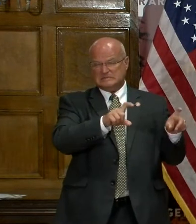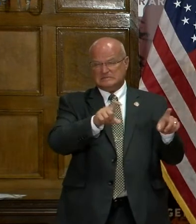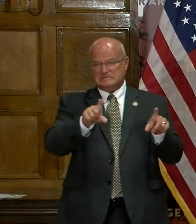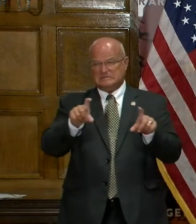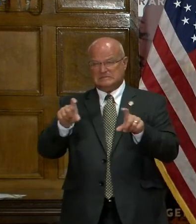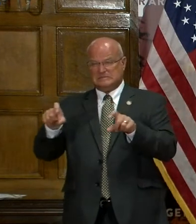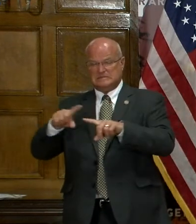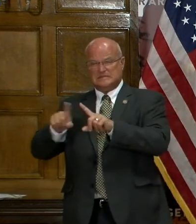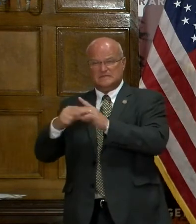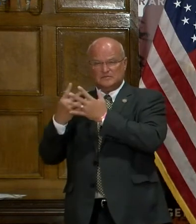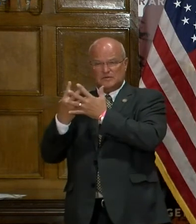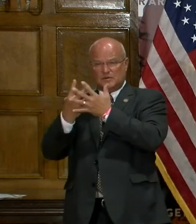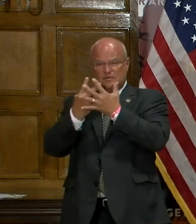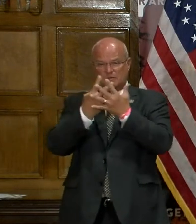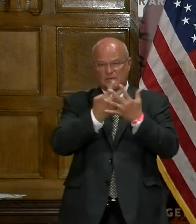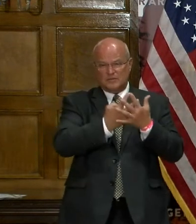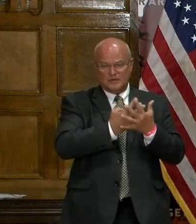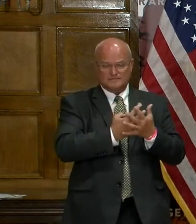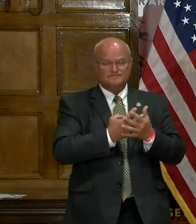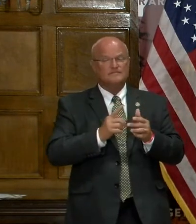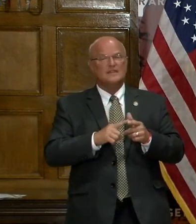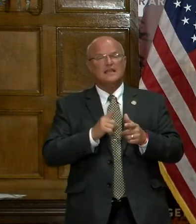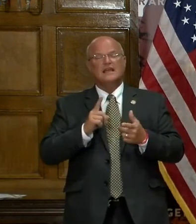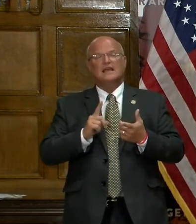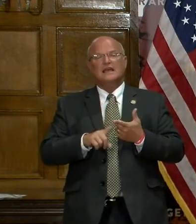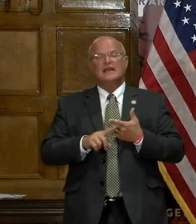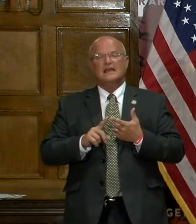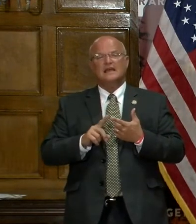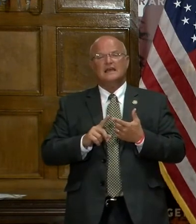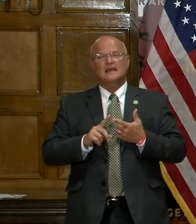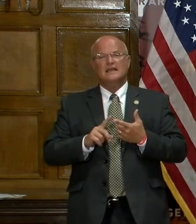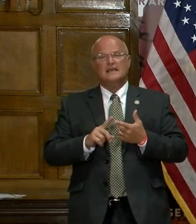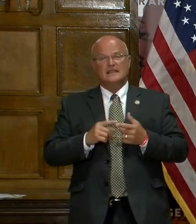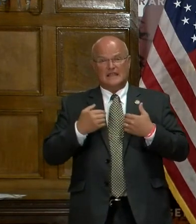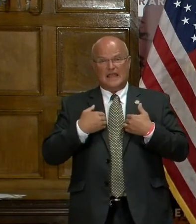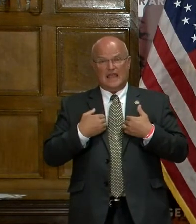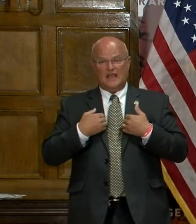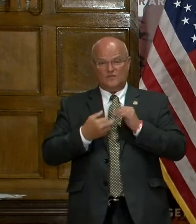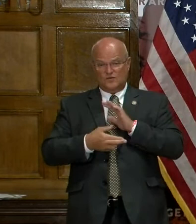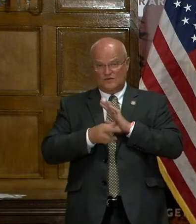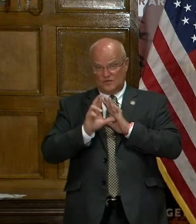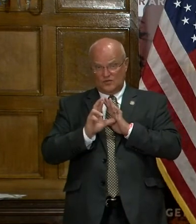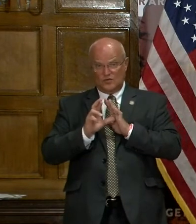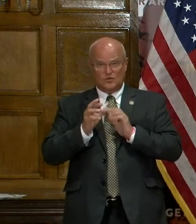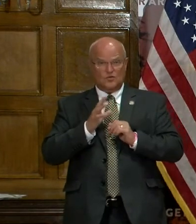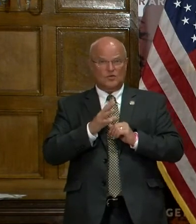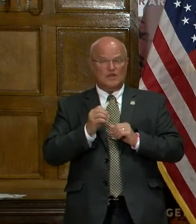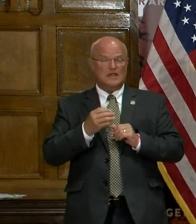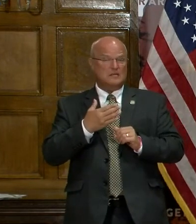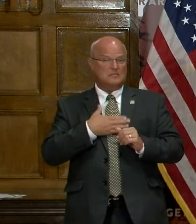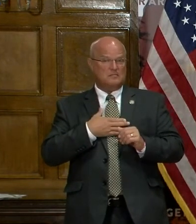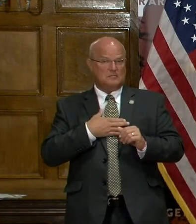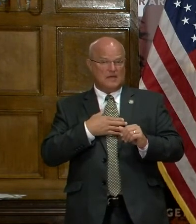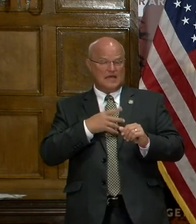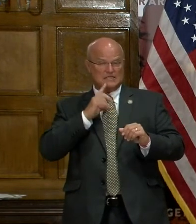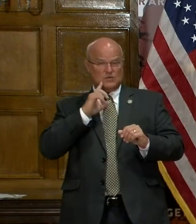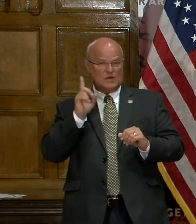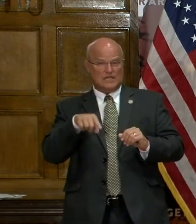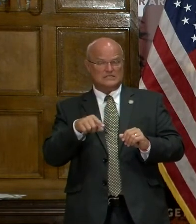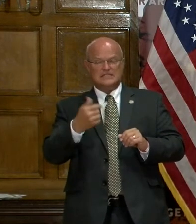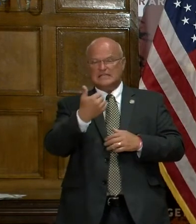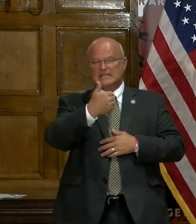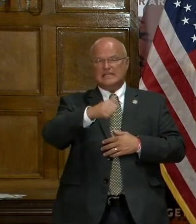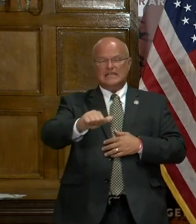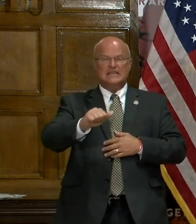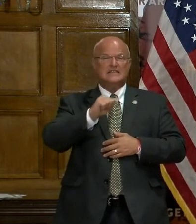different prison systems. And then they have reviewed, and at my direction,